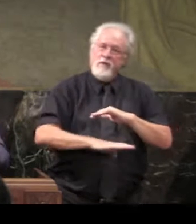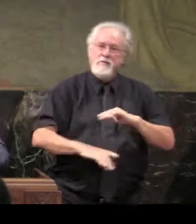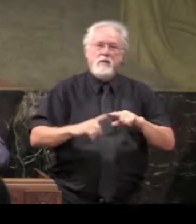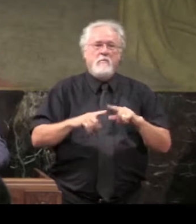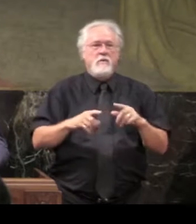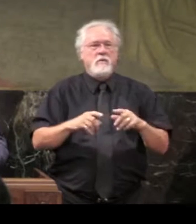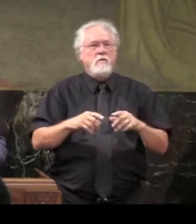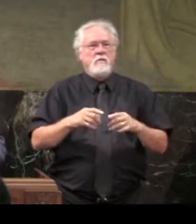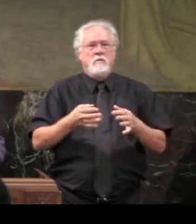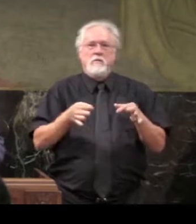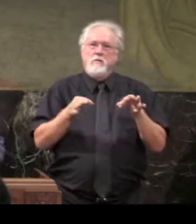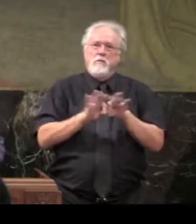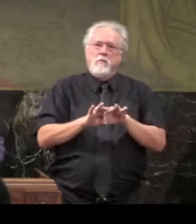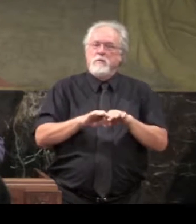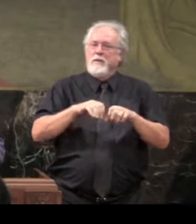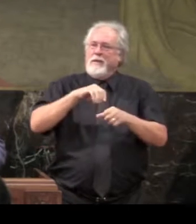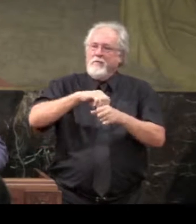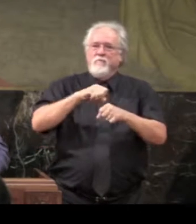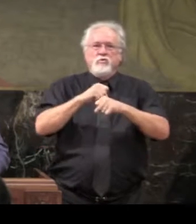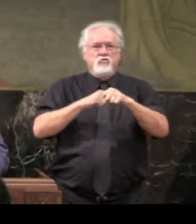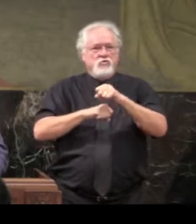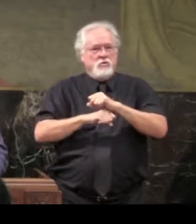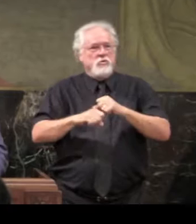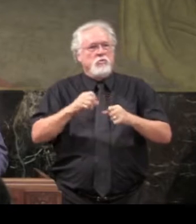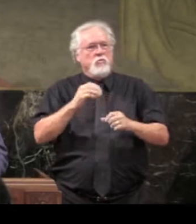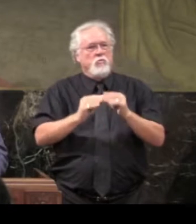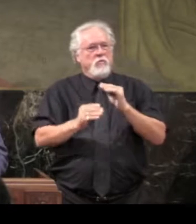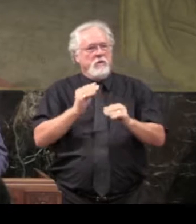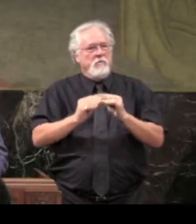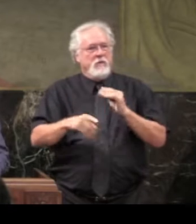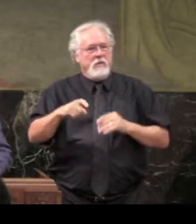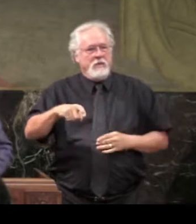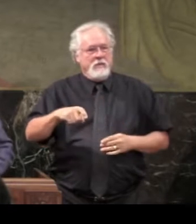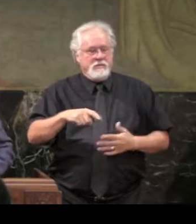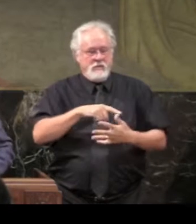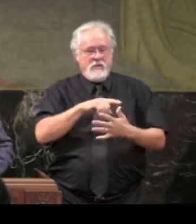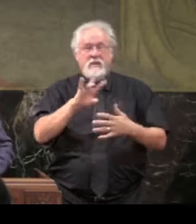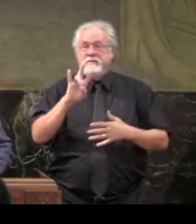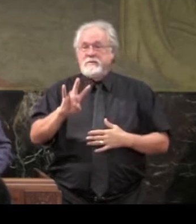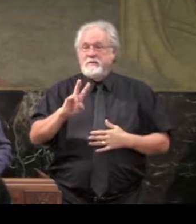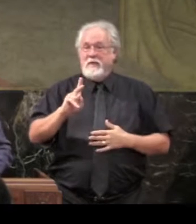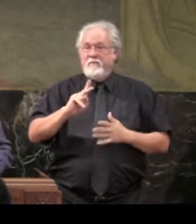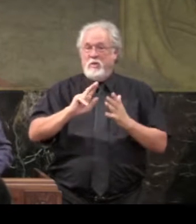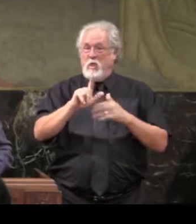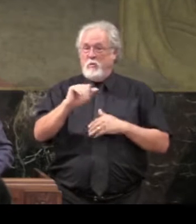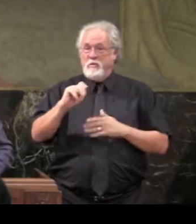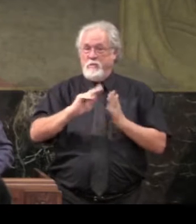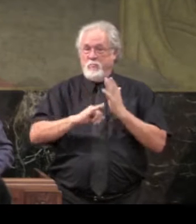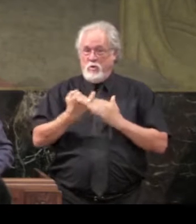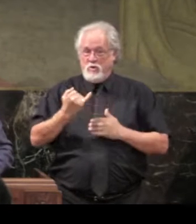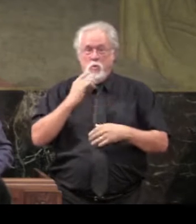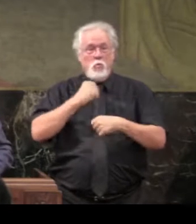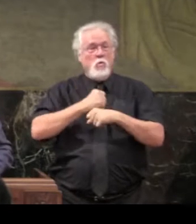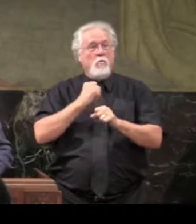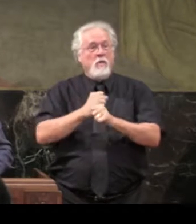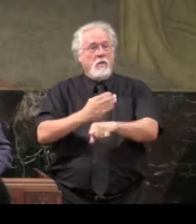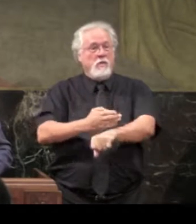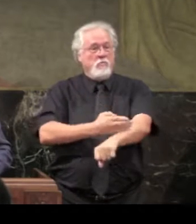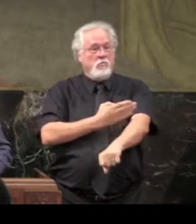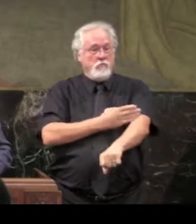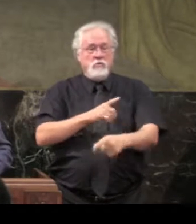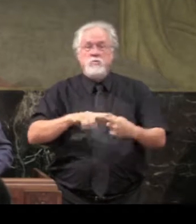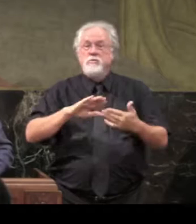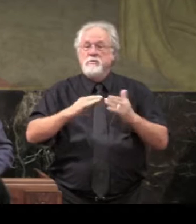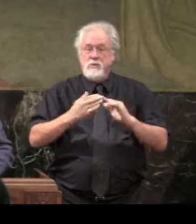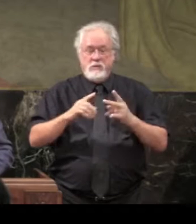most pressing infrastructure repair needs. Each of the 7 Louisiana projects is designed to make tangible improvements to cities